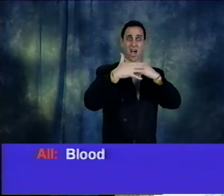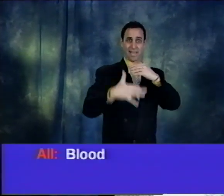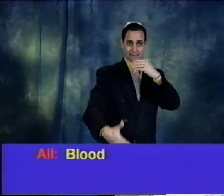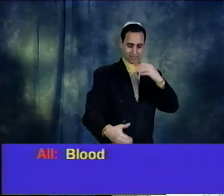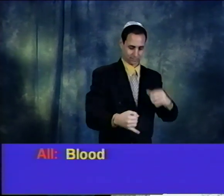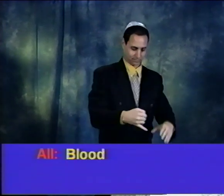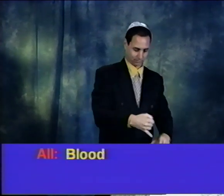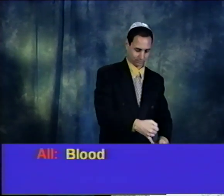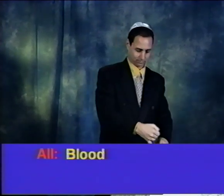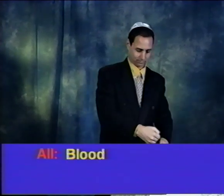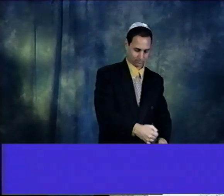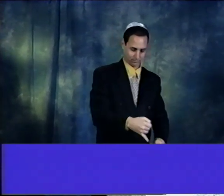Blood.